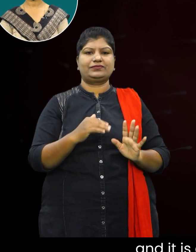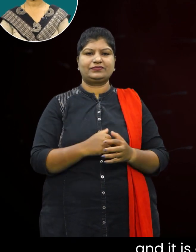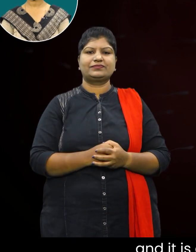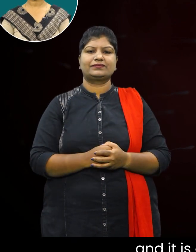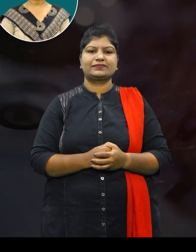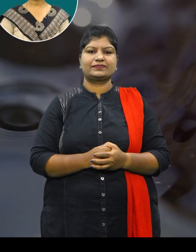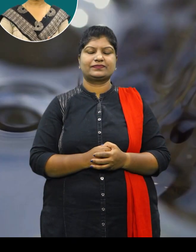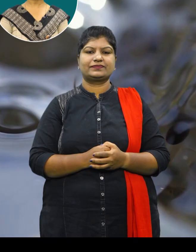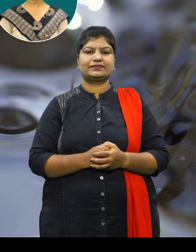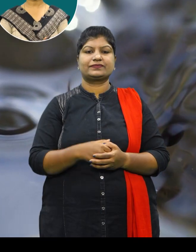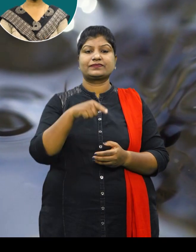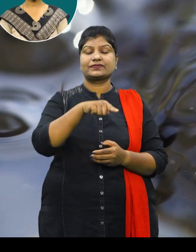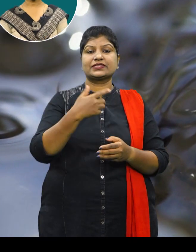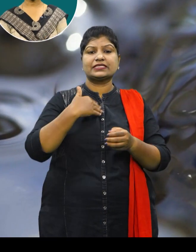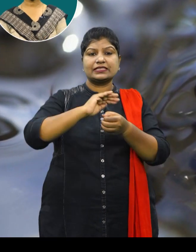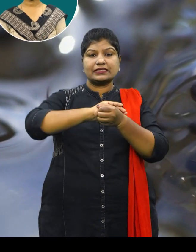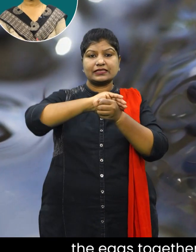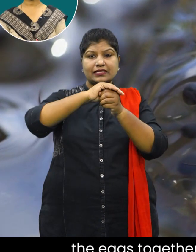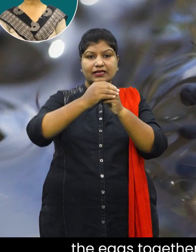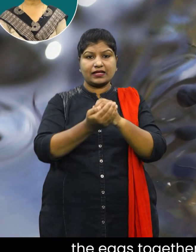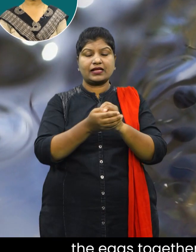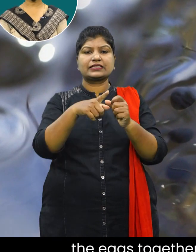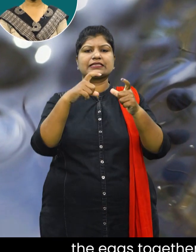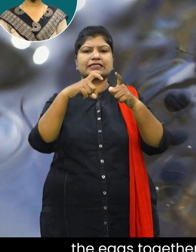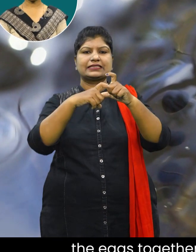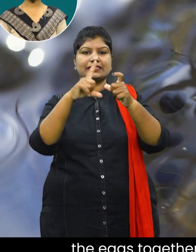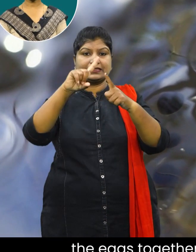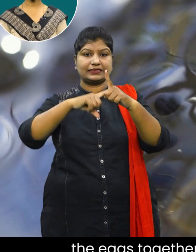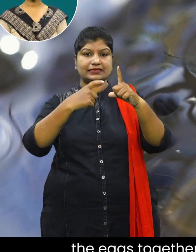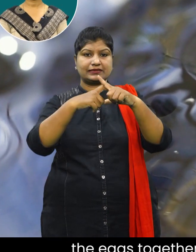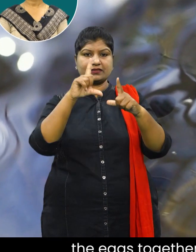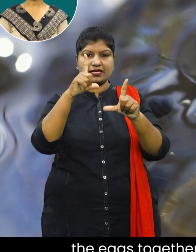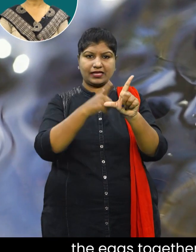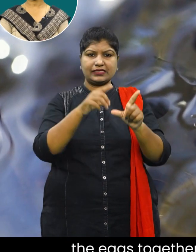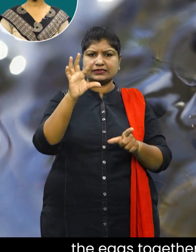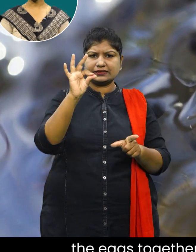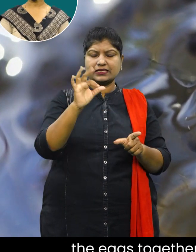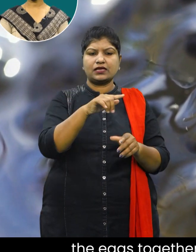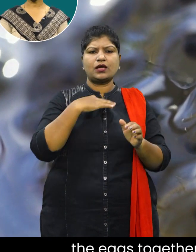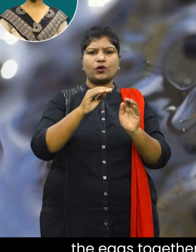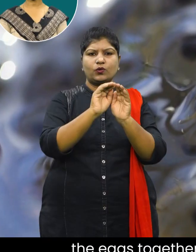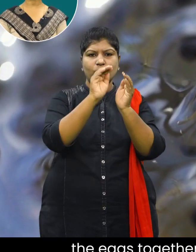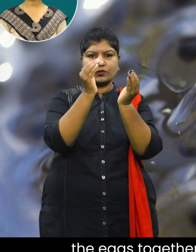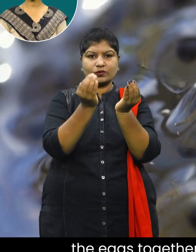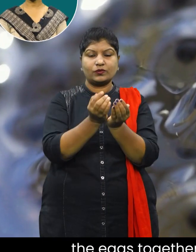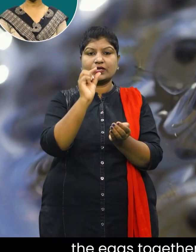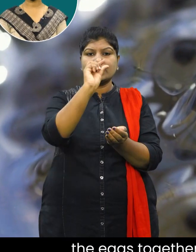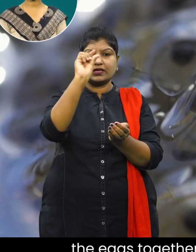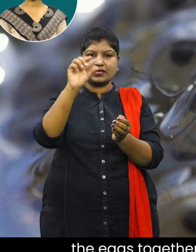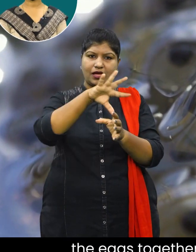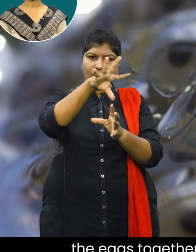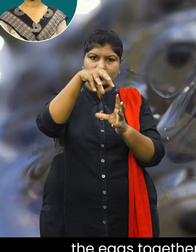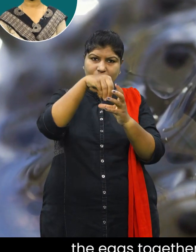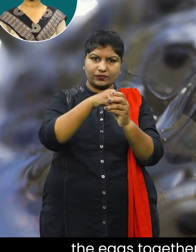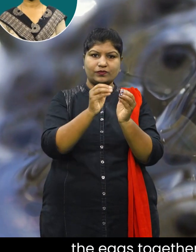A layer of jelly holds the eggs together and provides protection to the